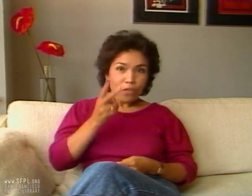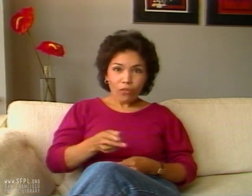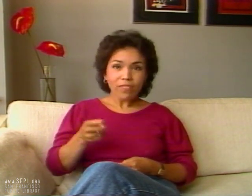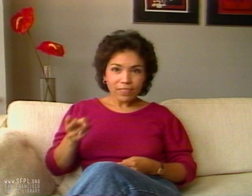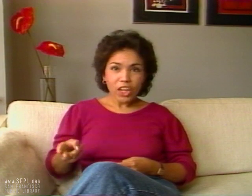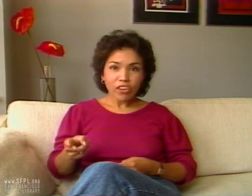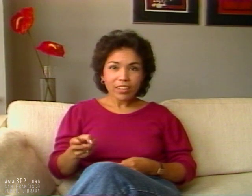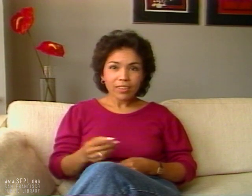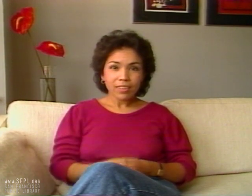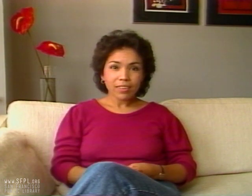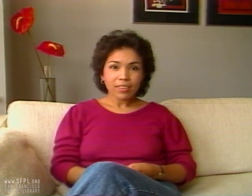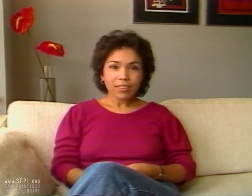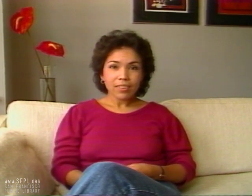be myself.